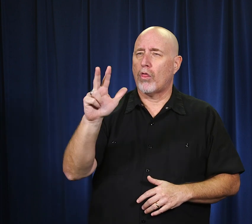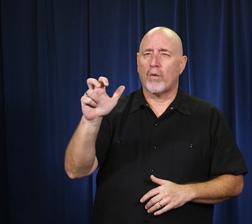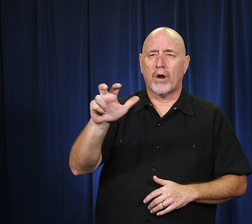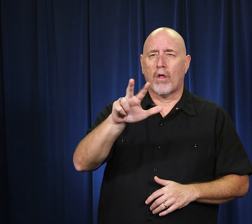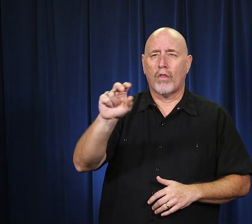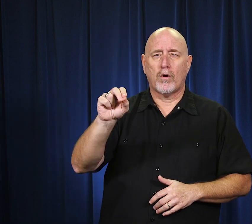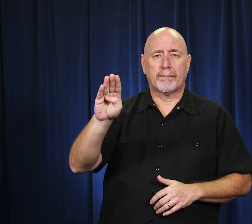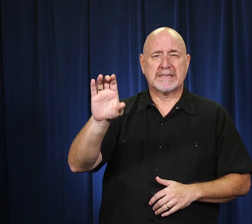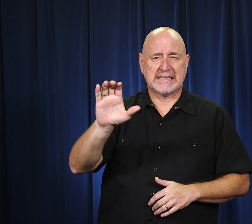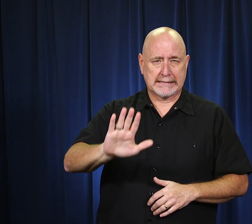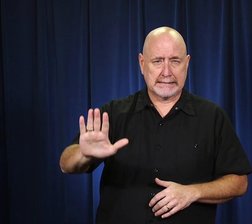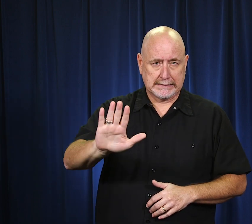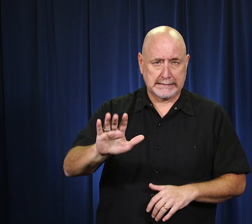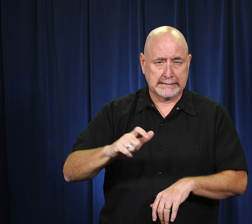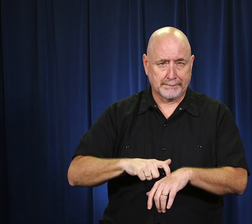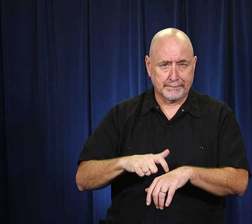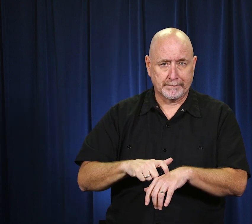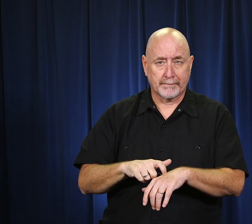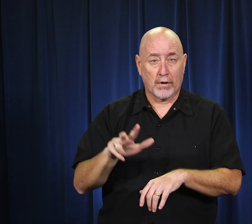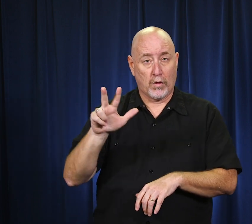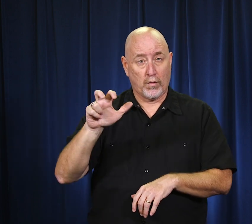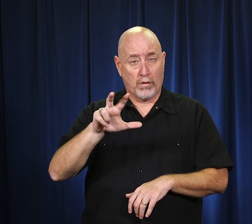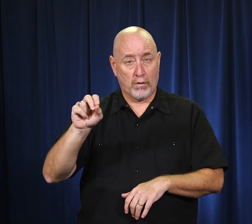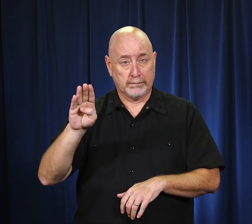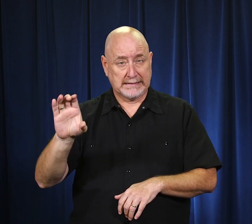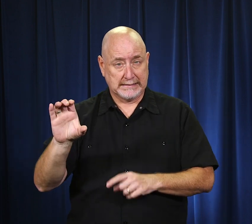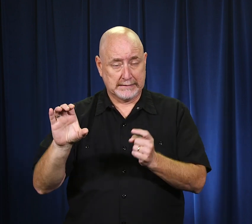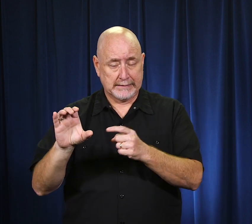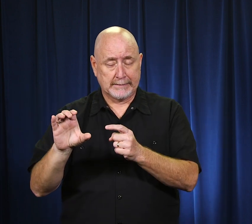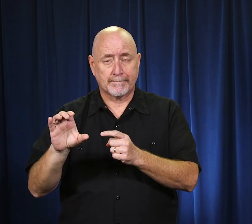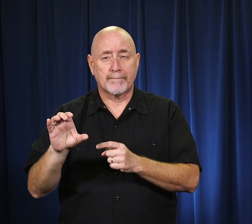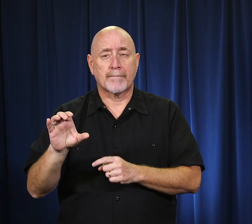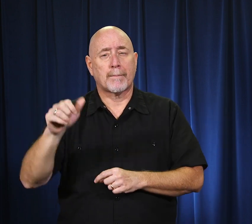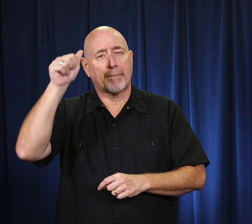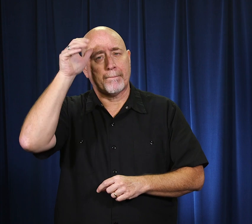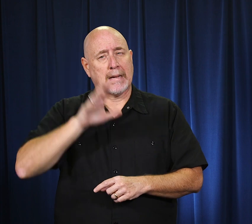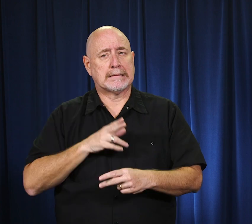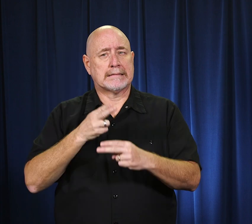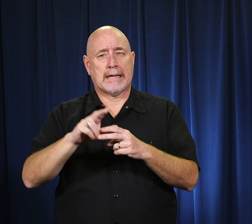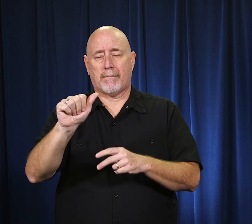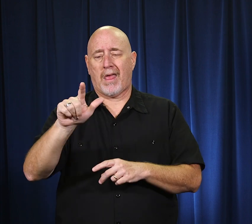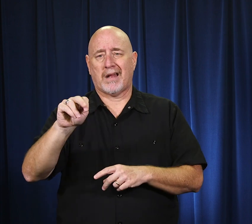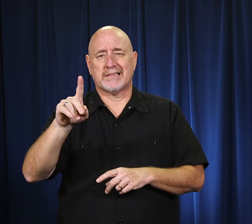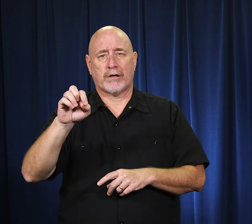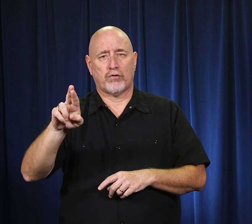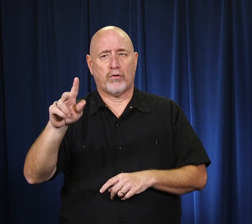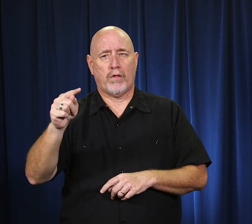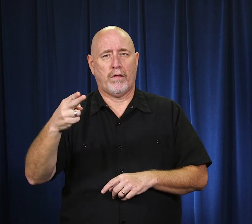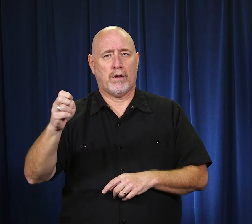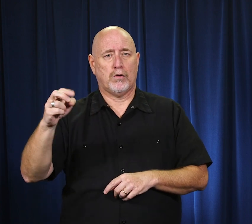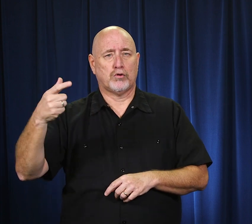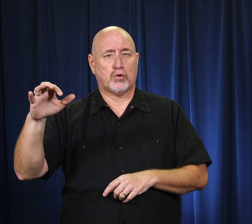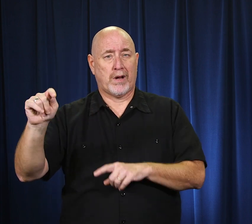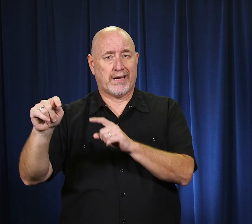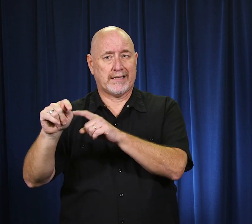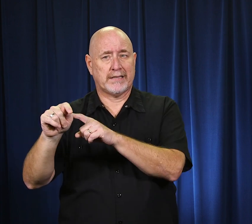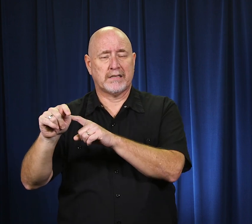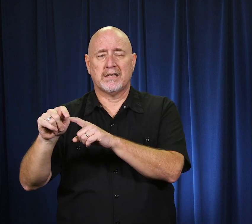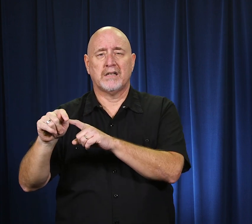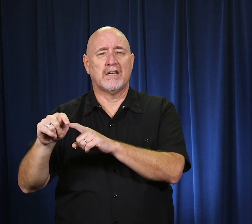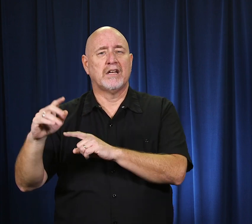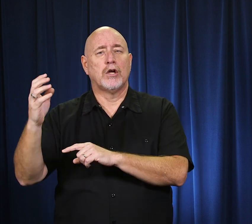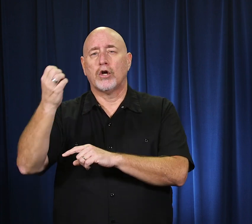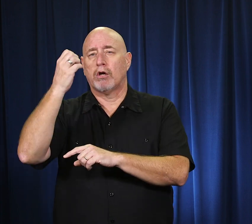about 330 BC. In 330 BC, a man by the name of Alexander the Great